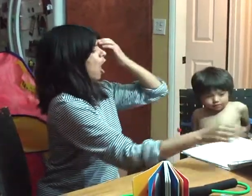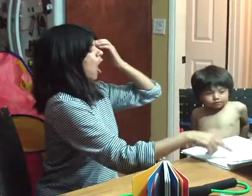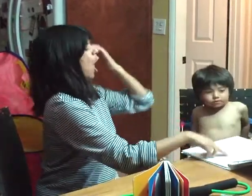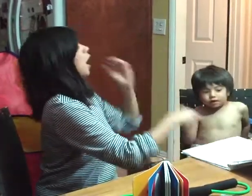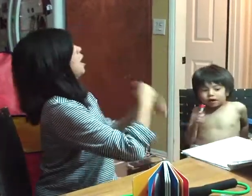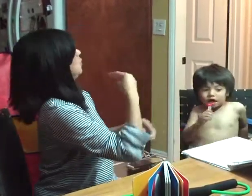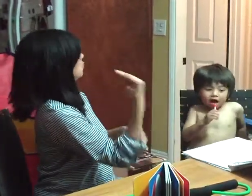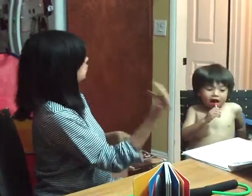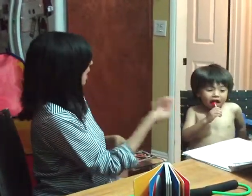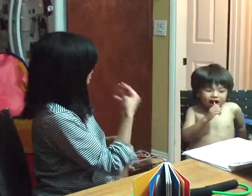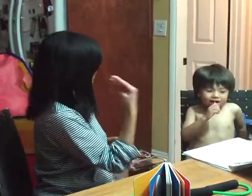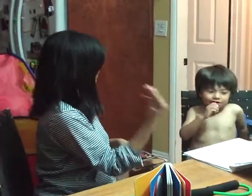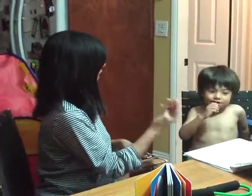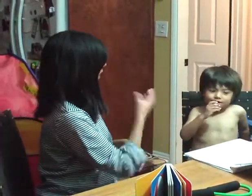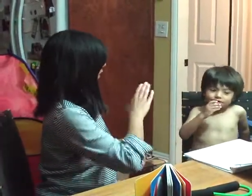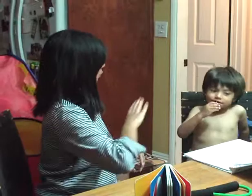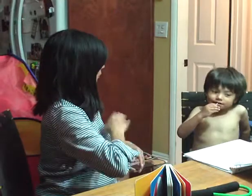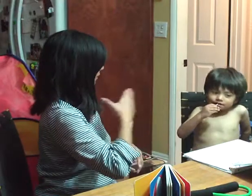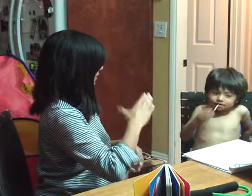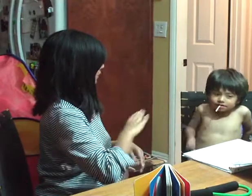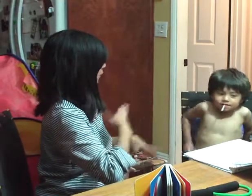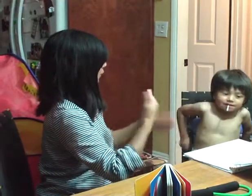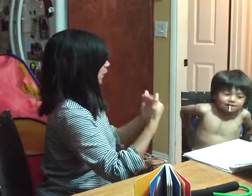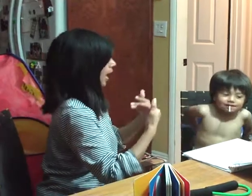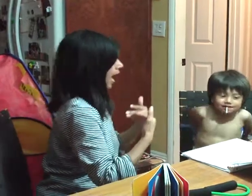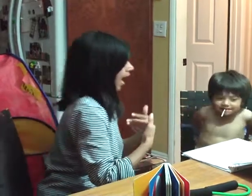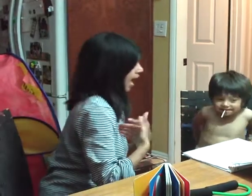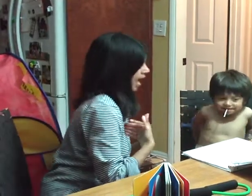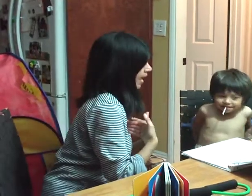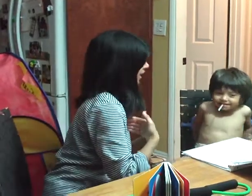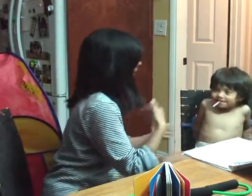Okay. On Wednesday, Christopher has...